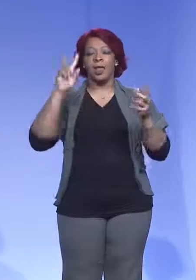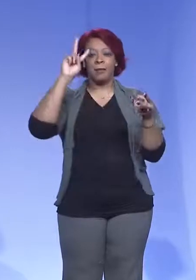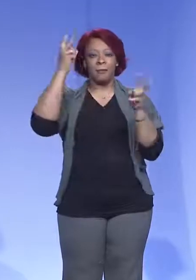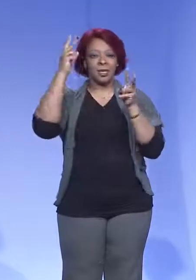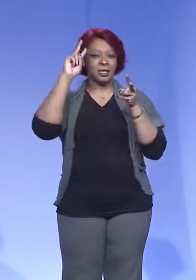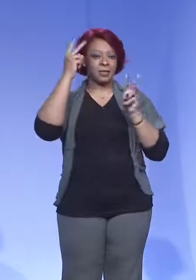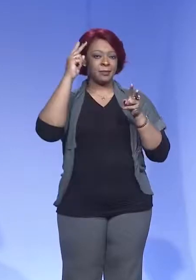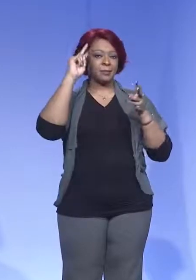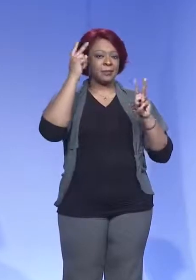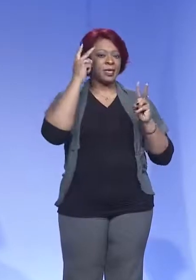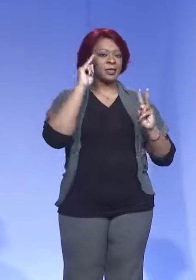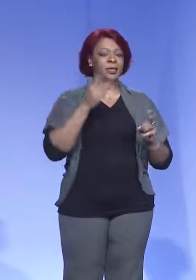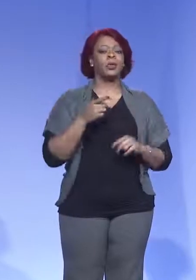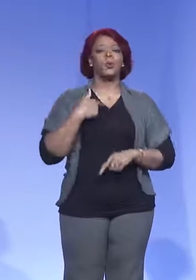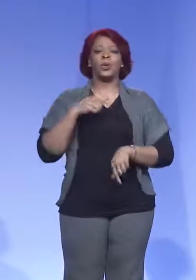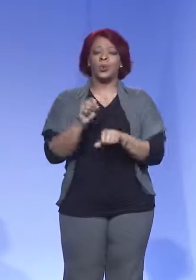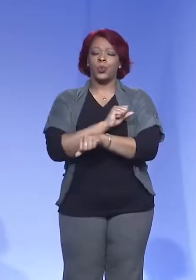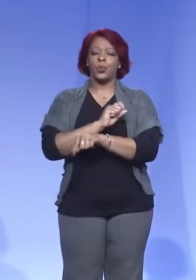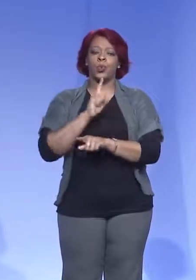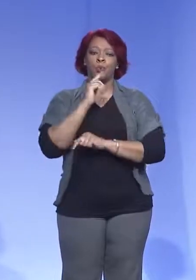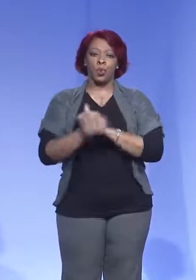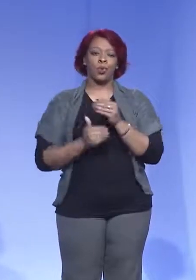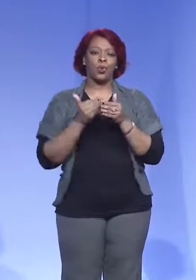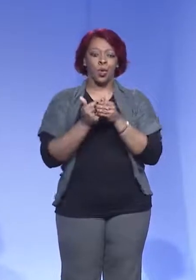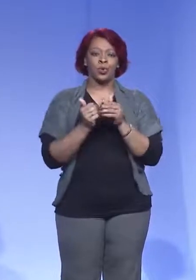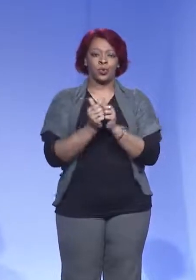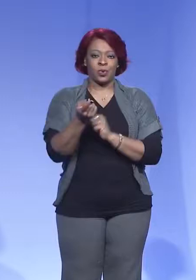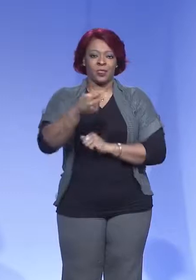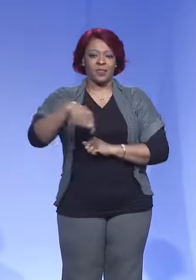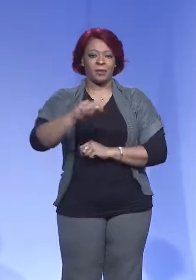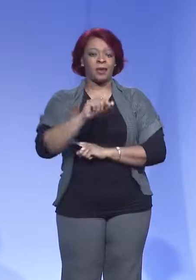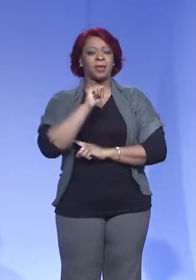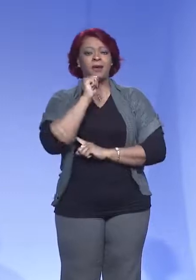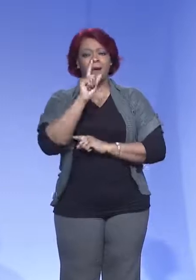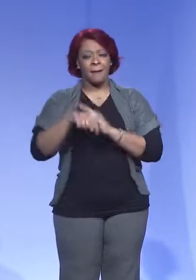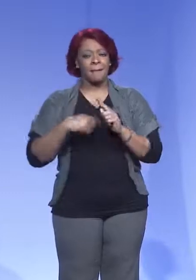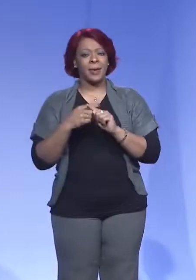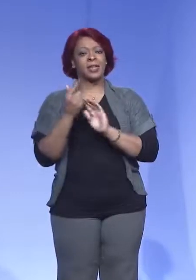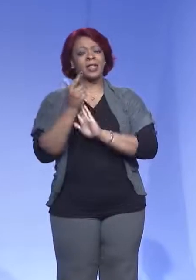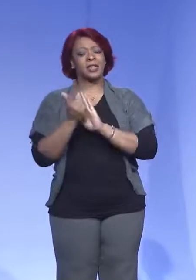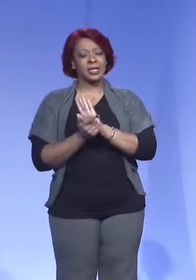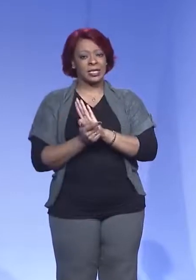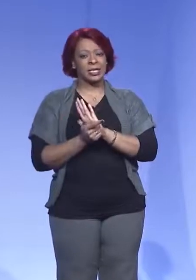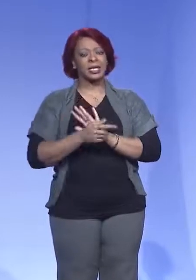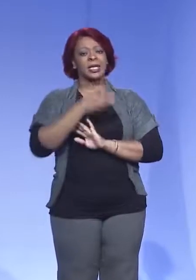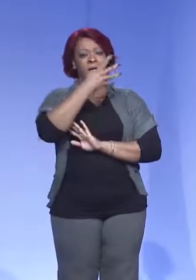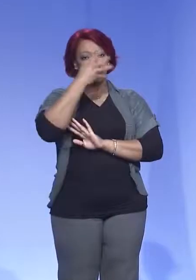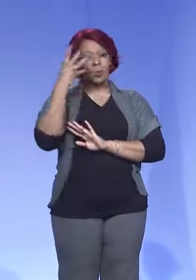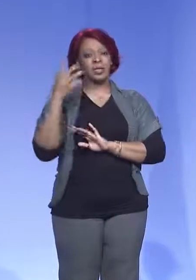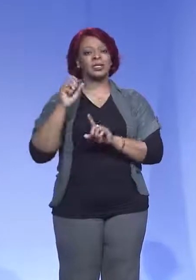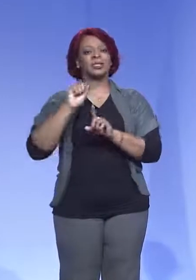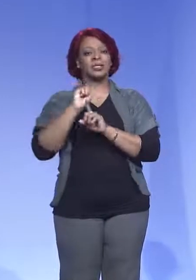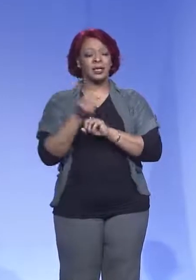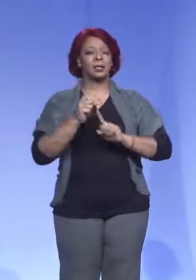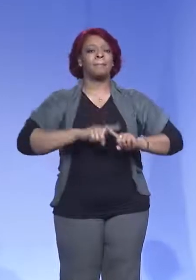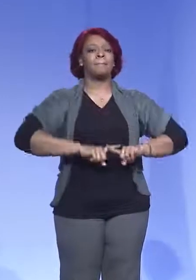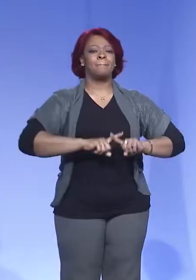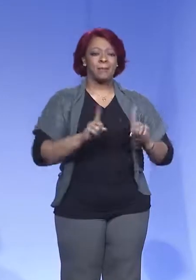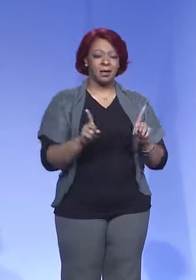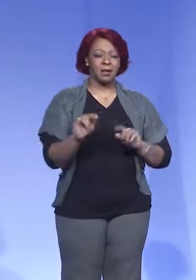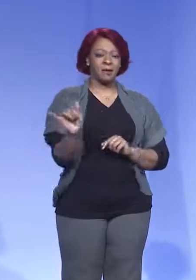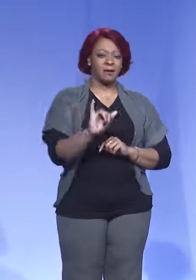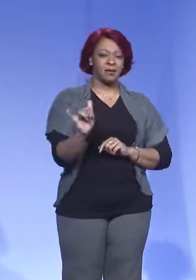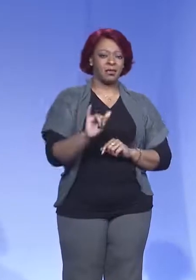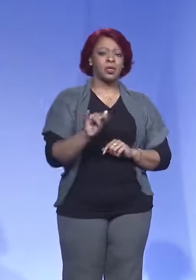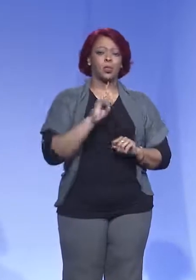misinformation, and we need to work very close with them, not only regarding the legal immigration status, but also, and